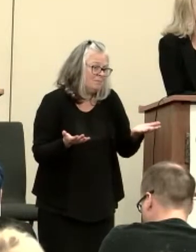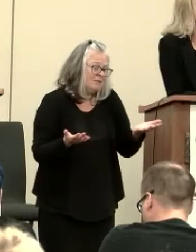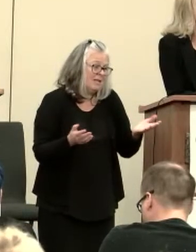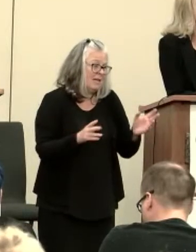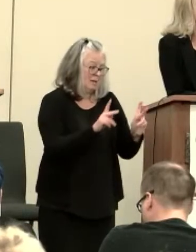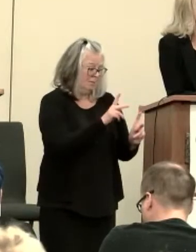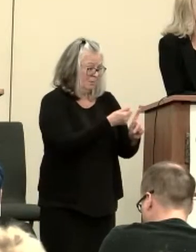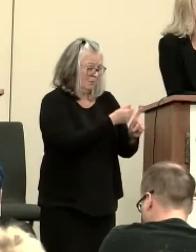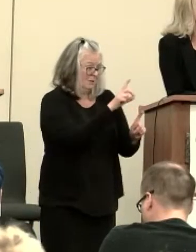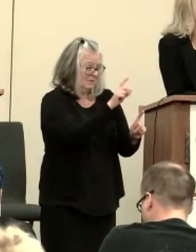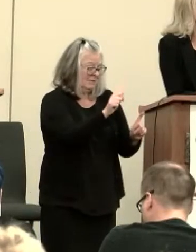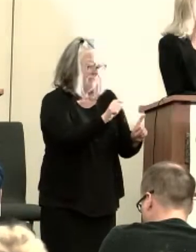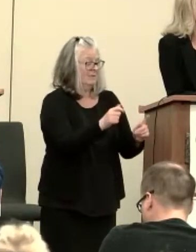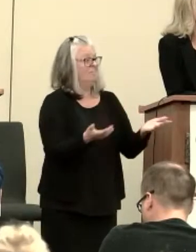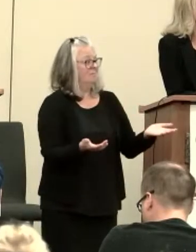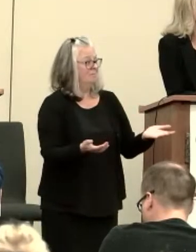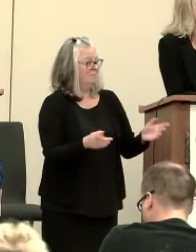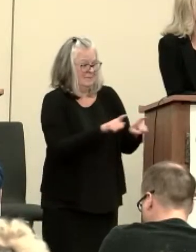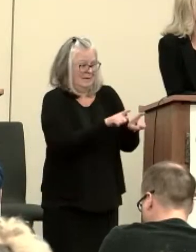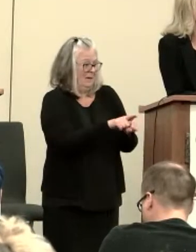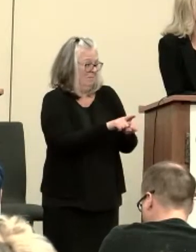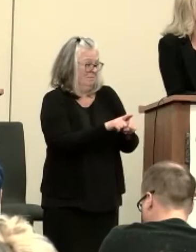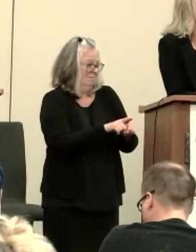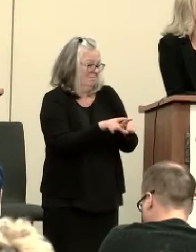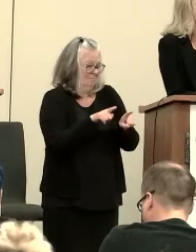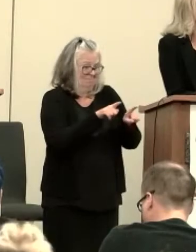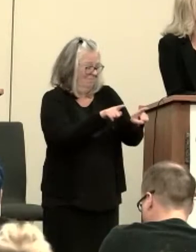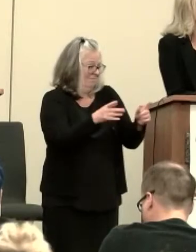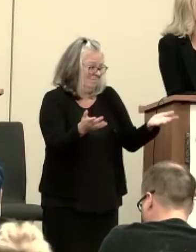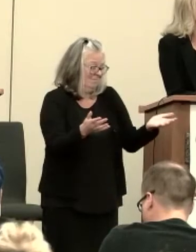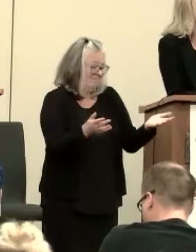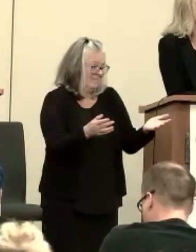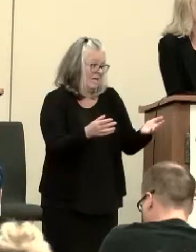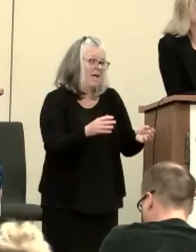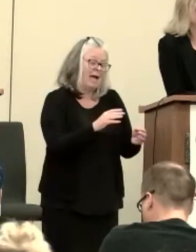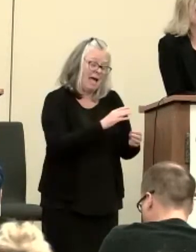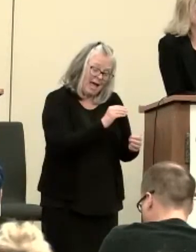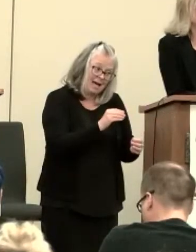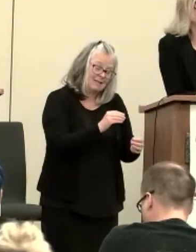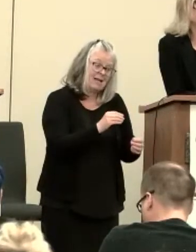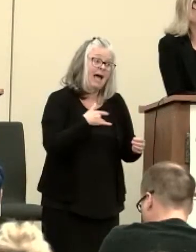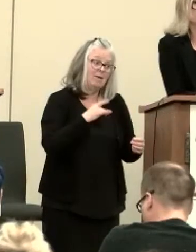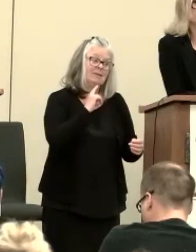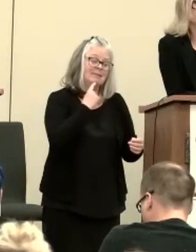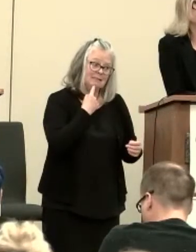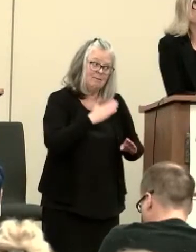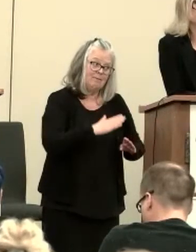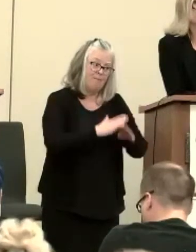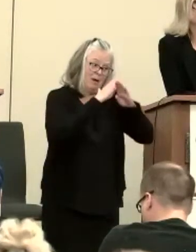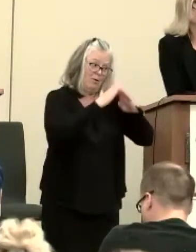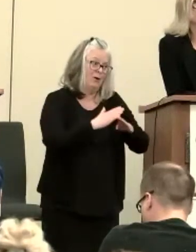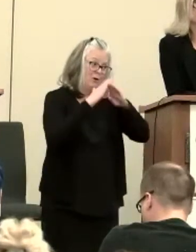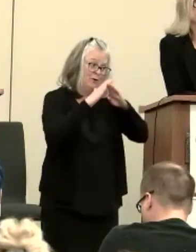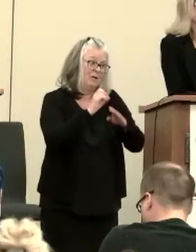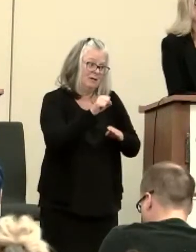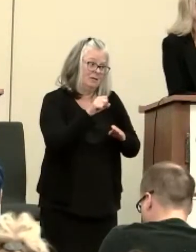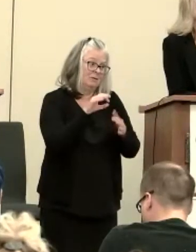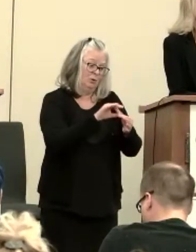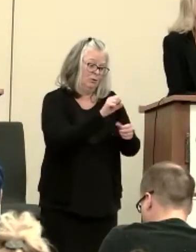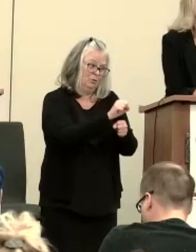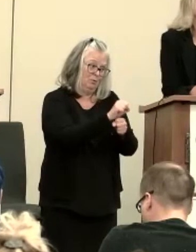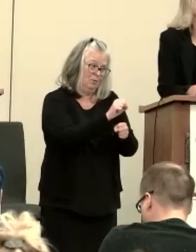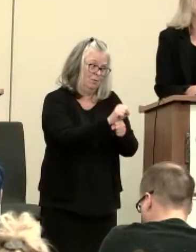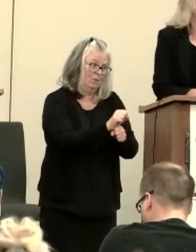Persons with disabilities are no different and certainly face a significant barriers in the